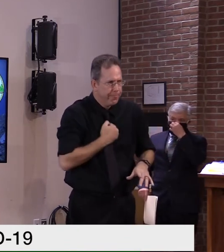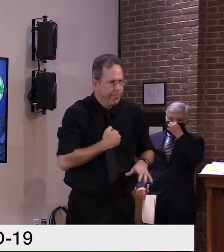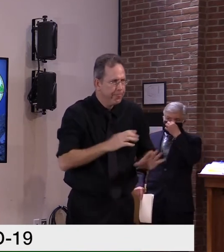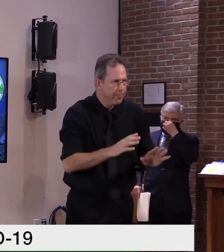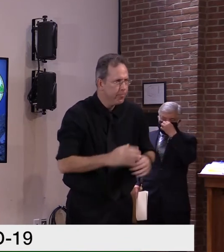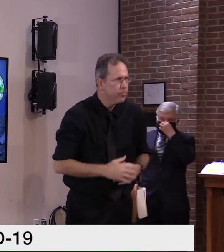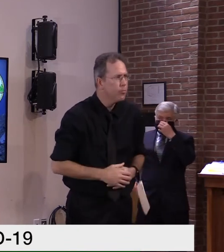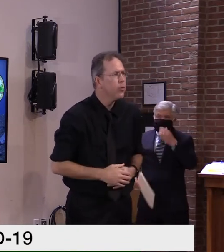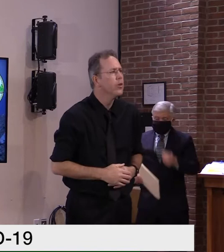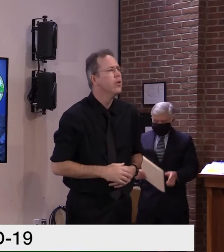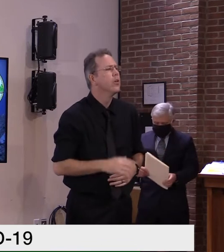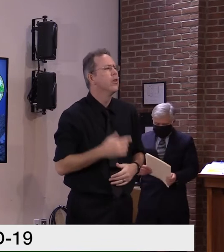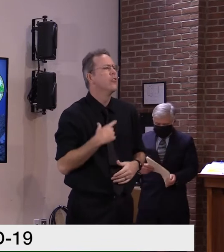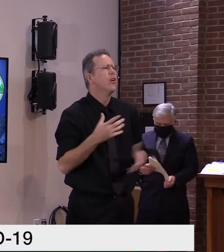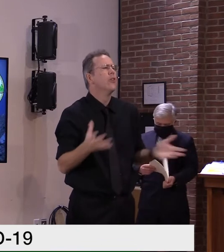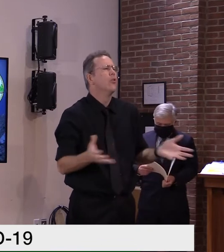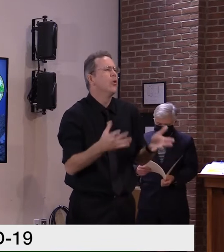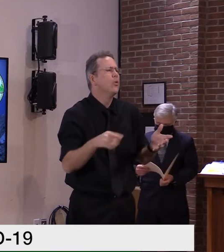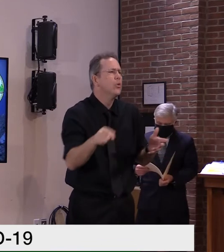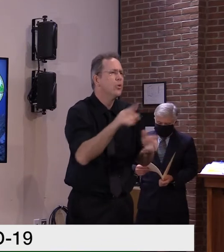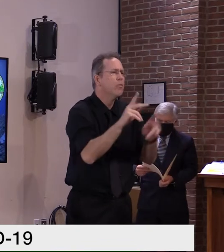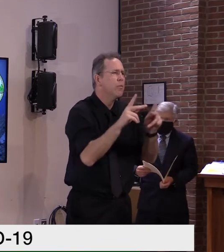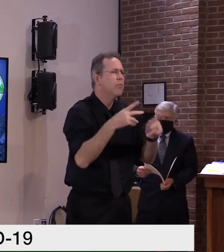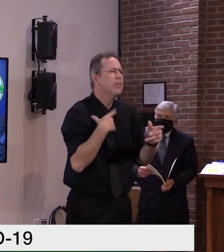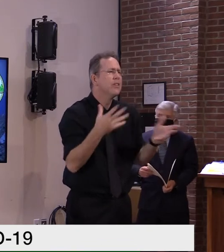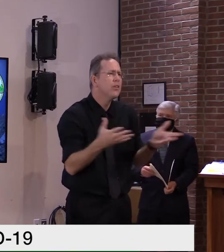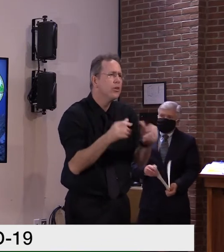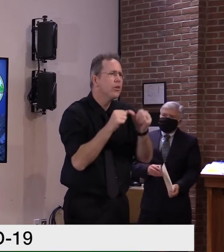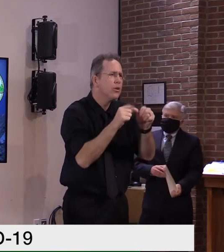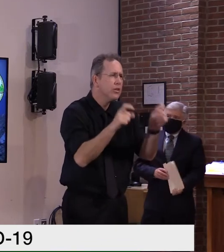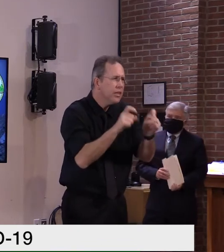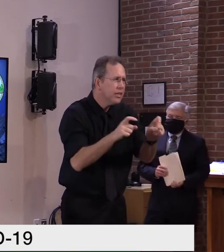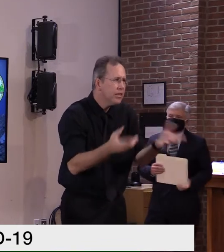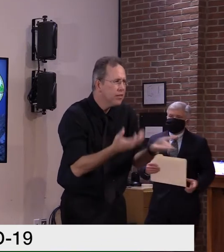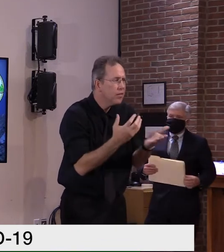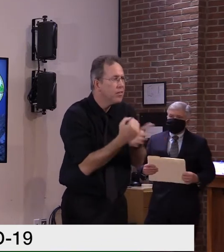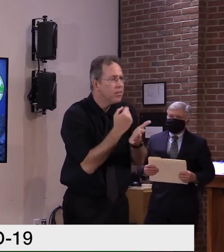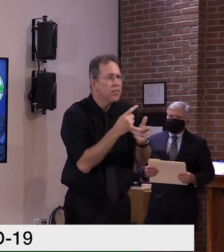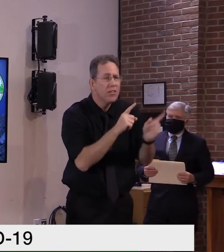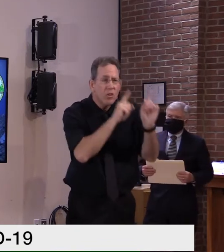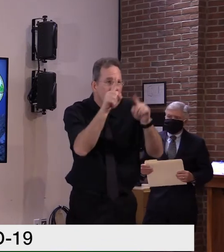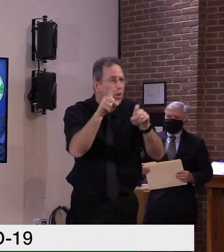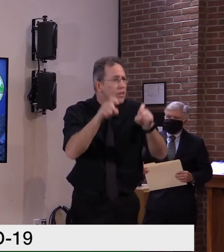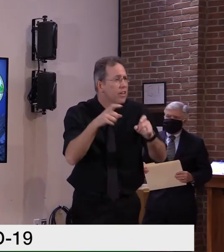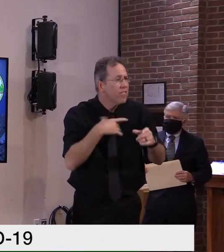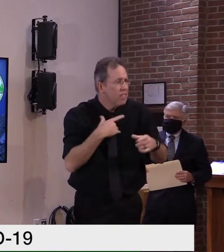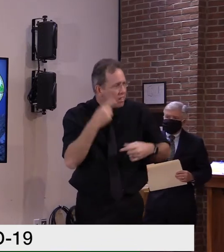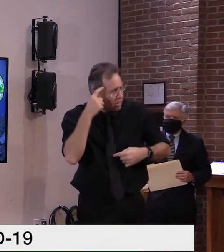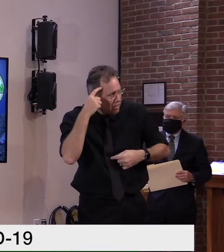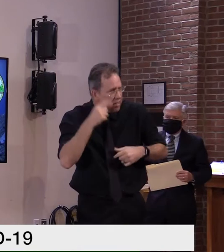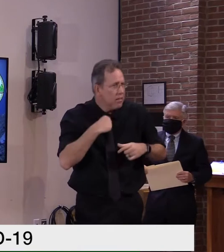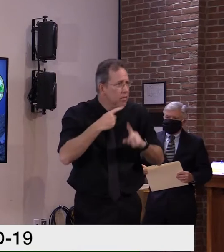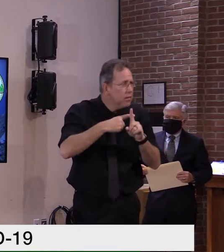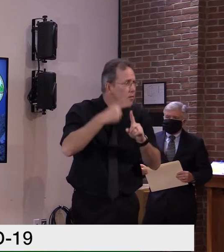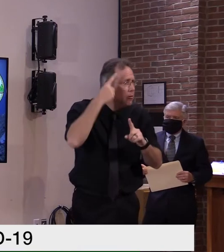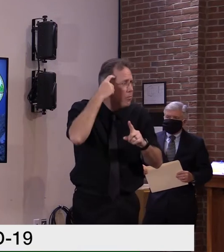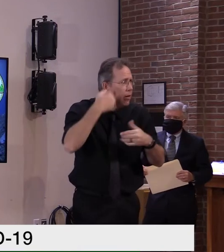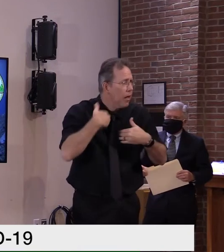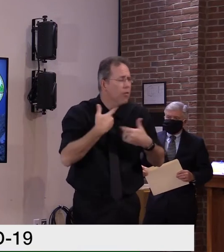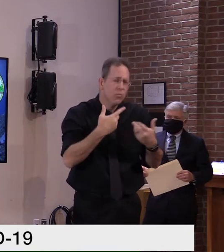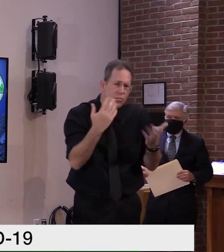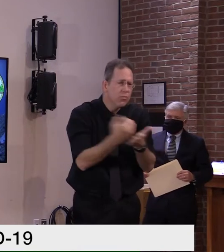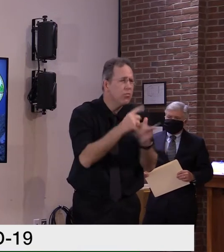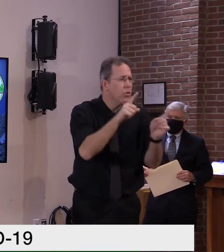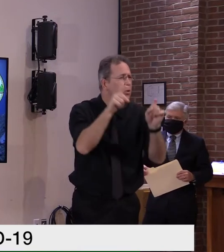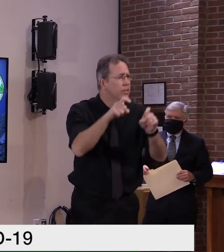And if you can get to a testing site today, identify who you are. And I make a commitment, we haven't said this yet, but if you